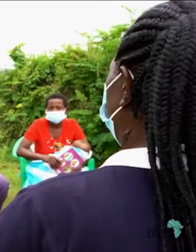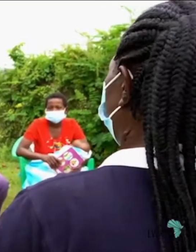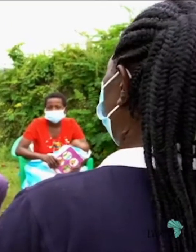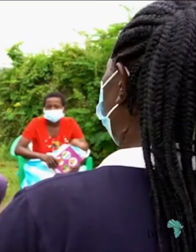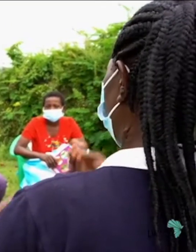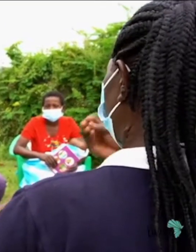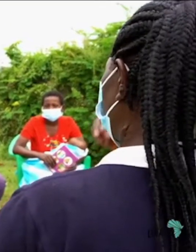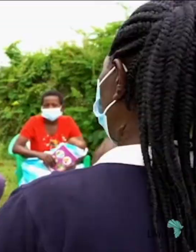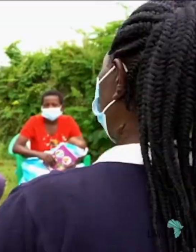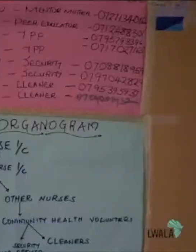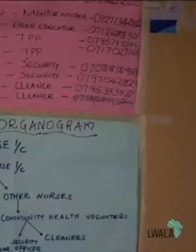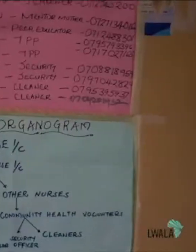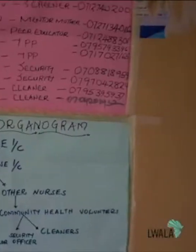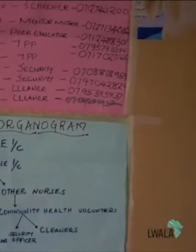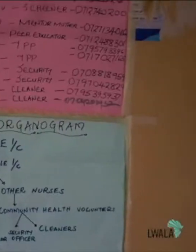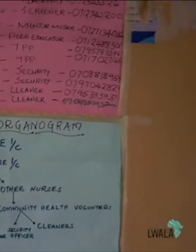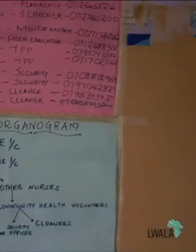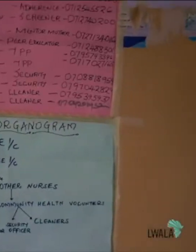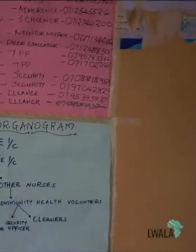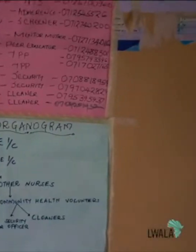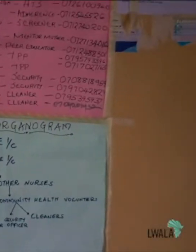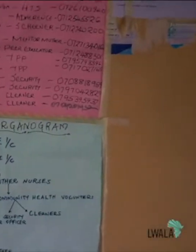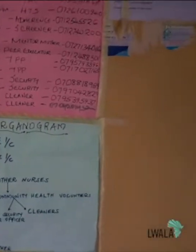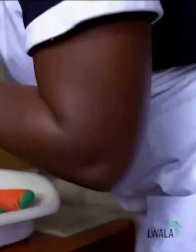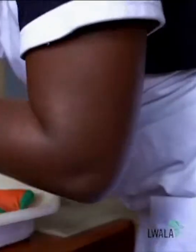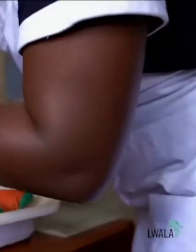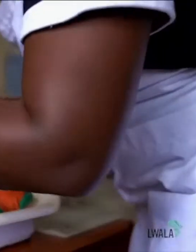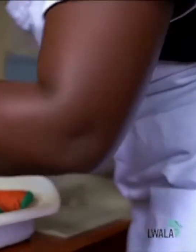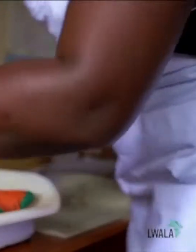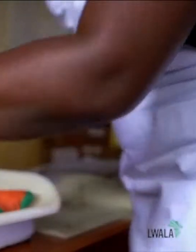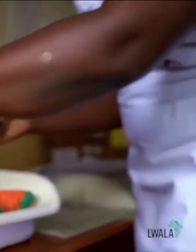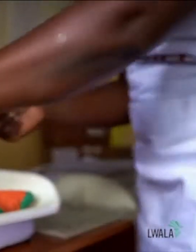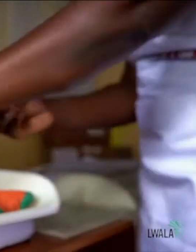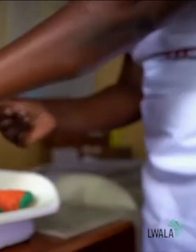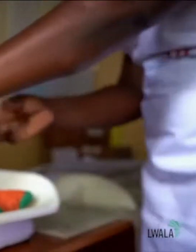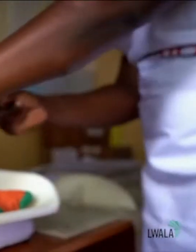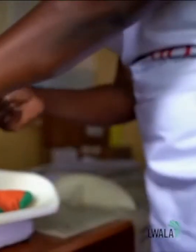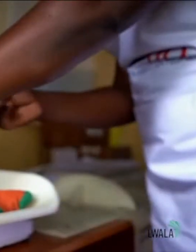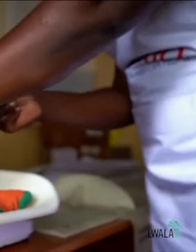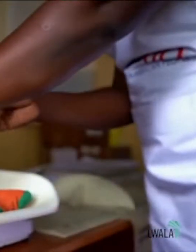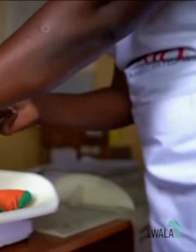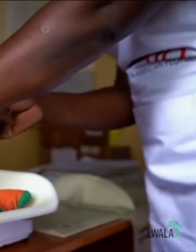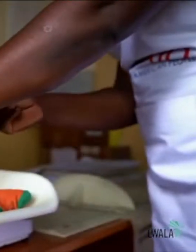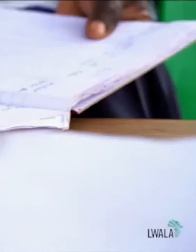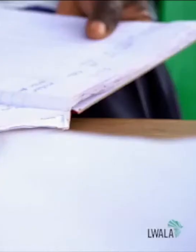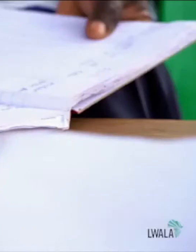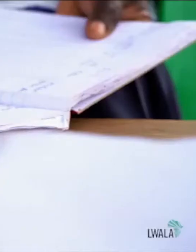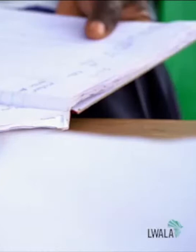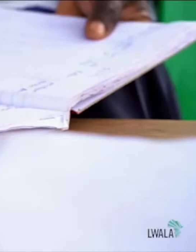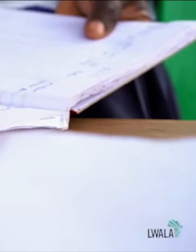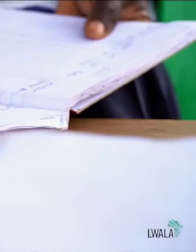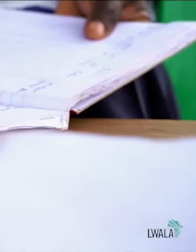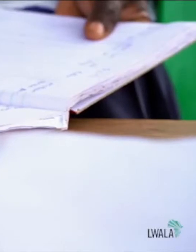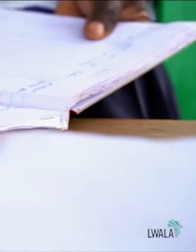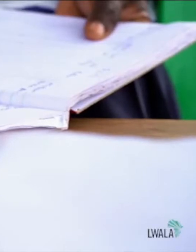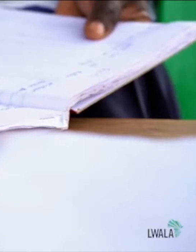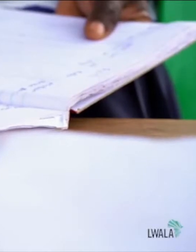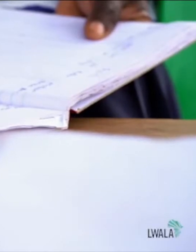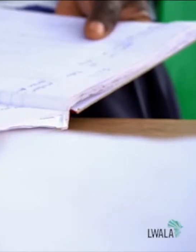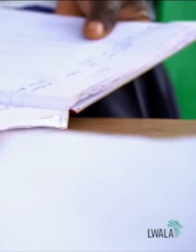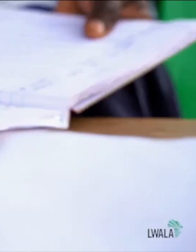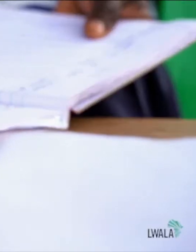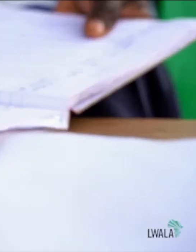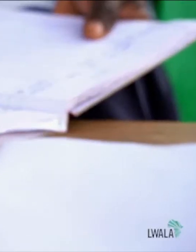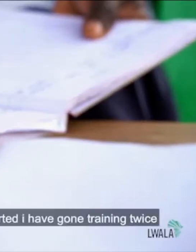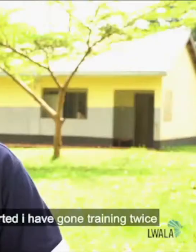own comprehensive well-being. It is within this model that Lola implements a robust ECD program based on WHO's